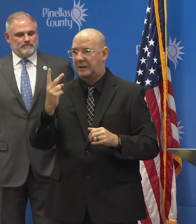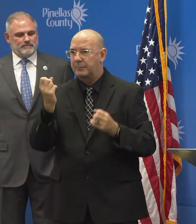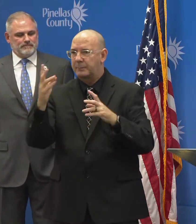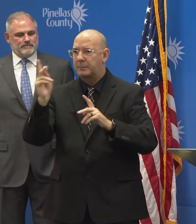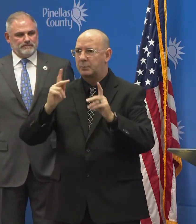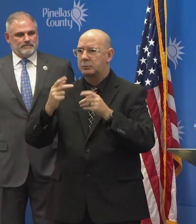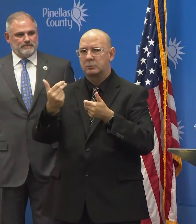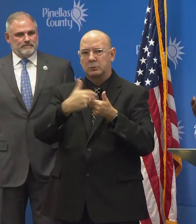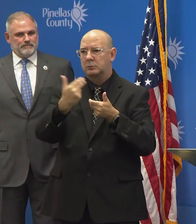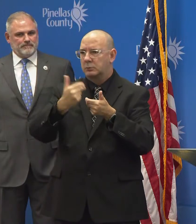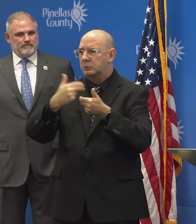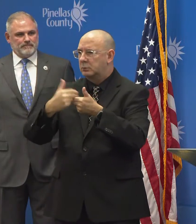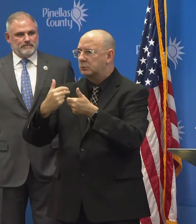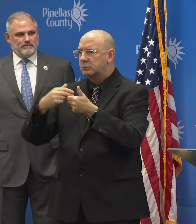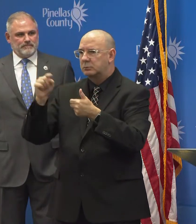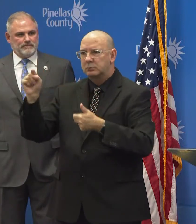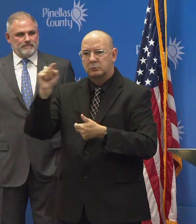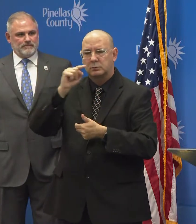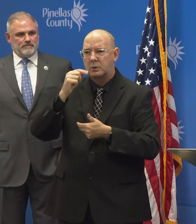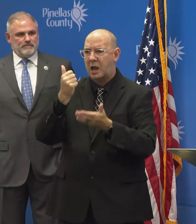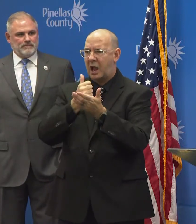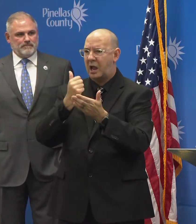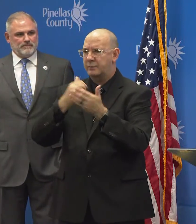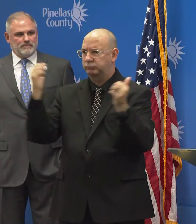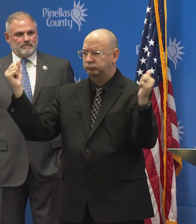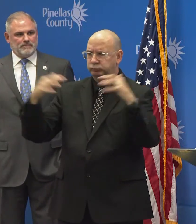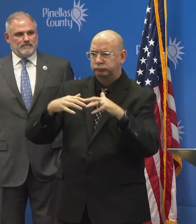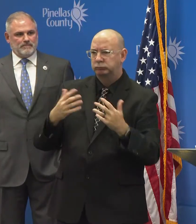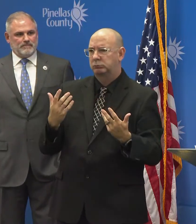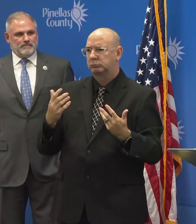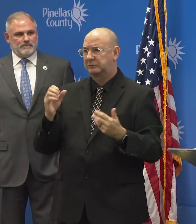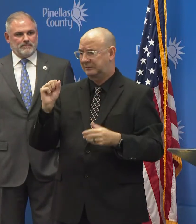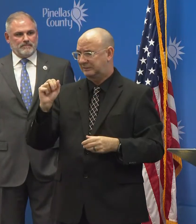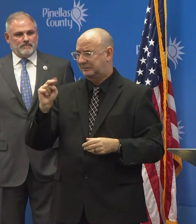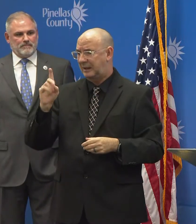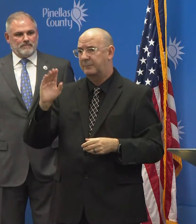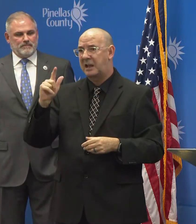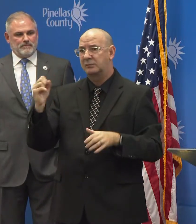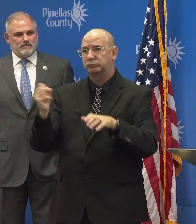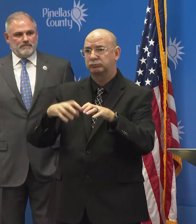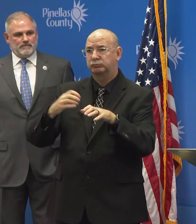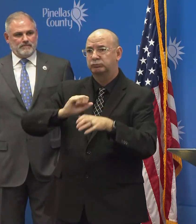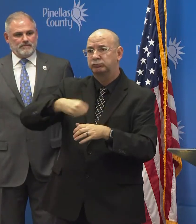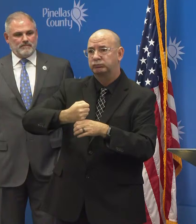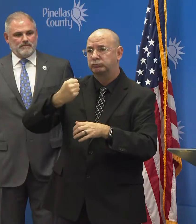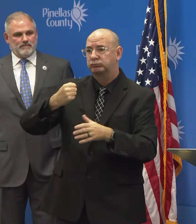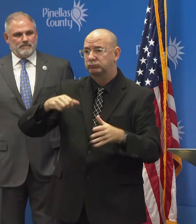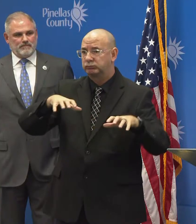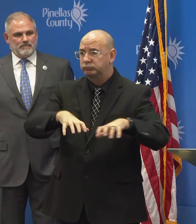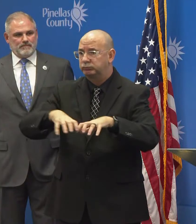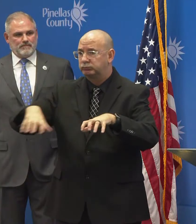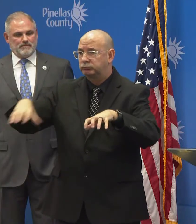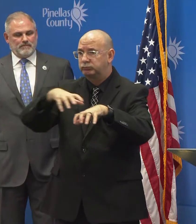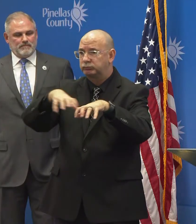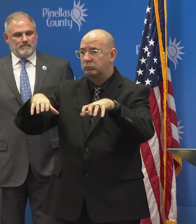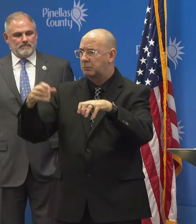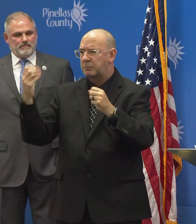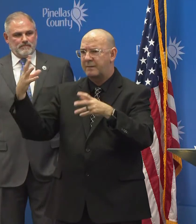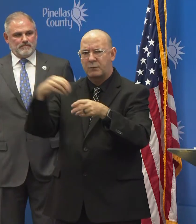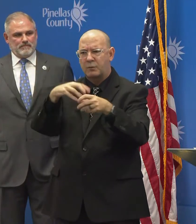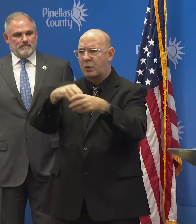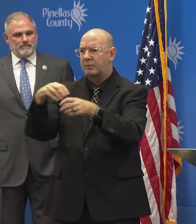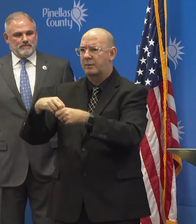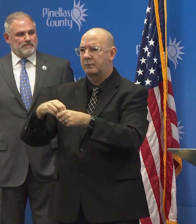out there handing out sandbags, securing our facilities, vehicles, and equipment. But we need the public to do your share as